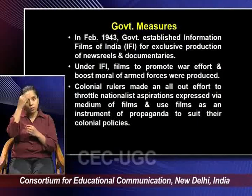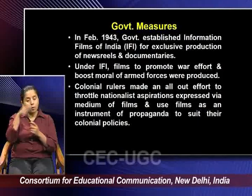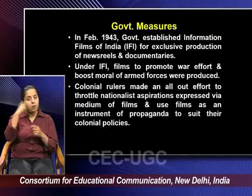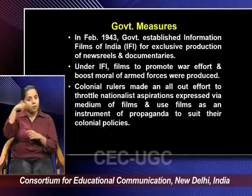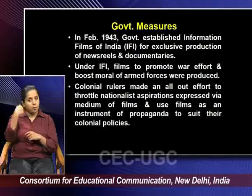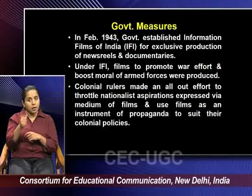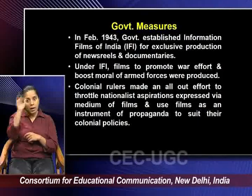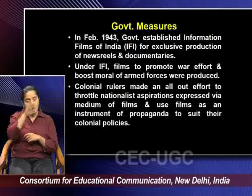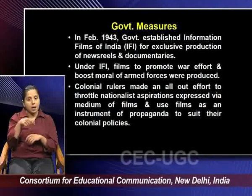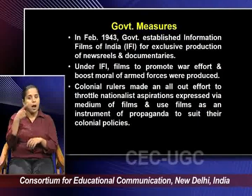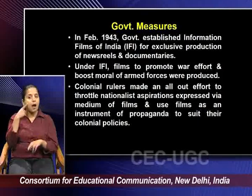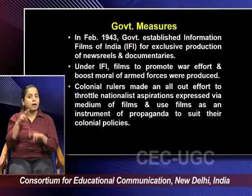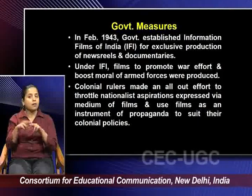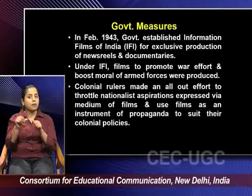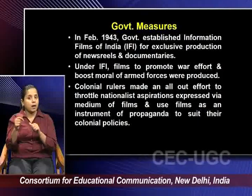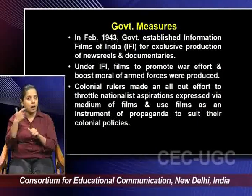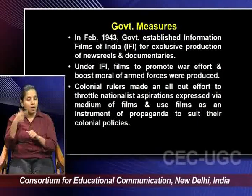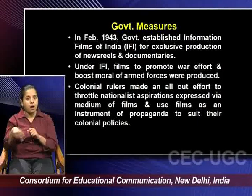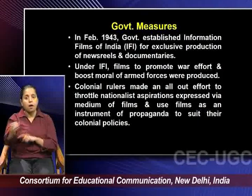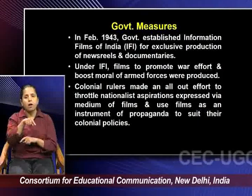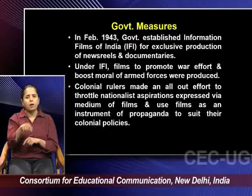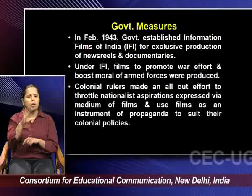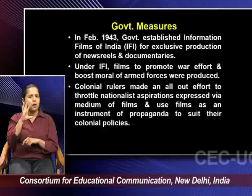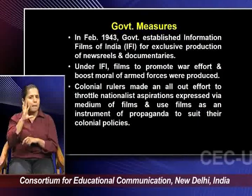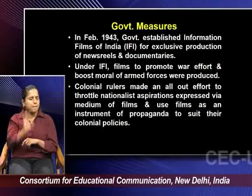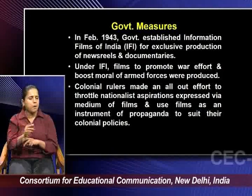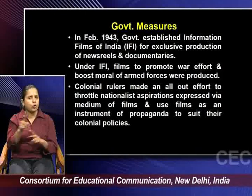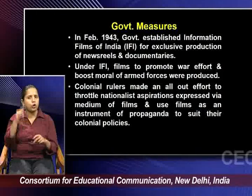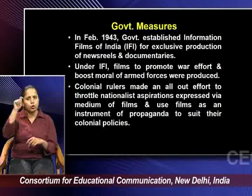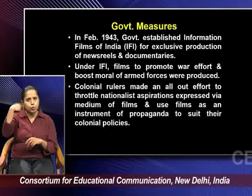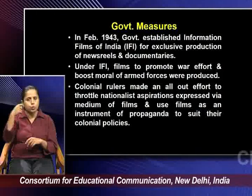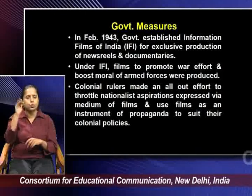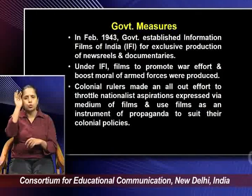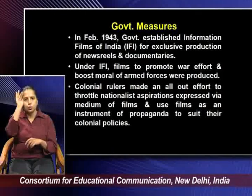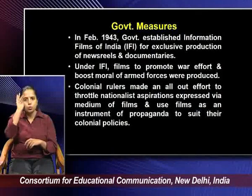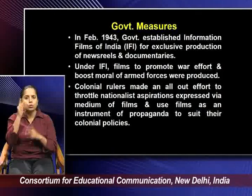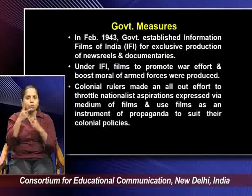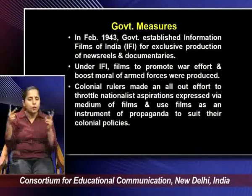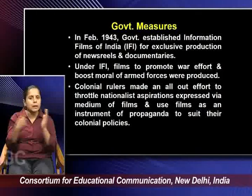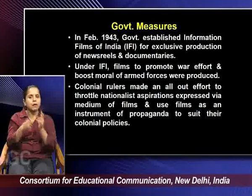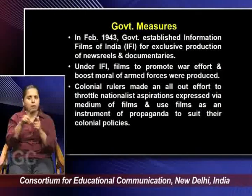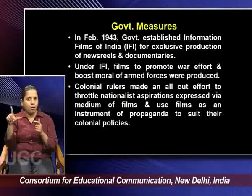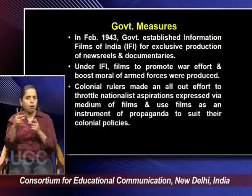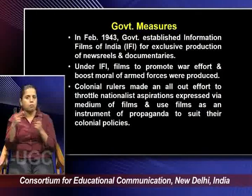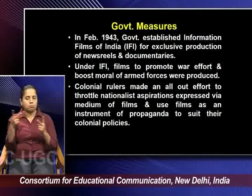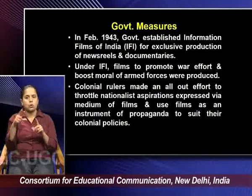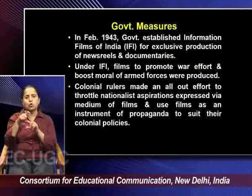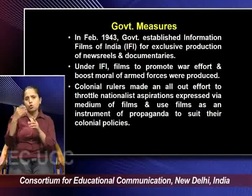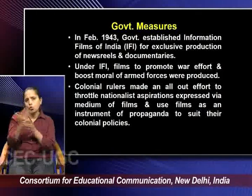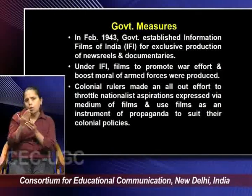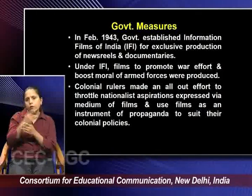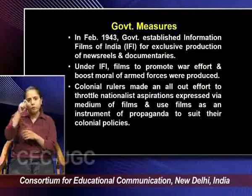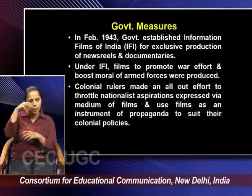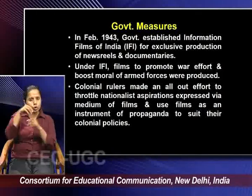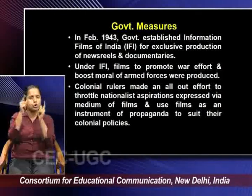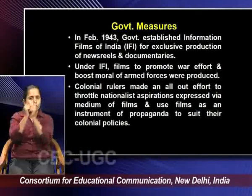India, IFI, for the exclusive production of the newsreels and documentary. And it